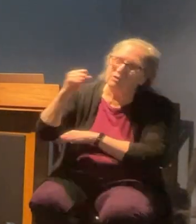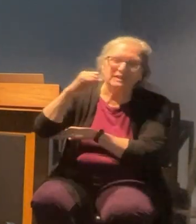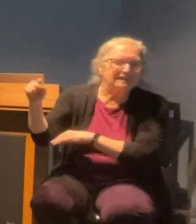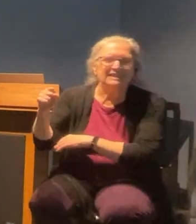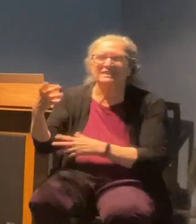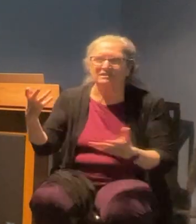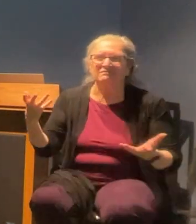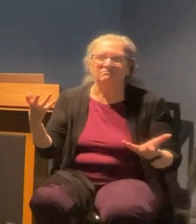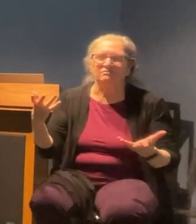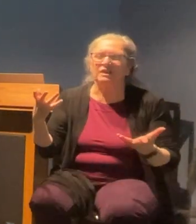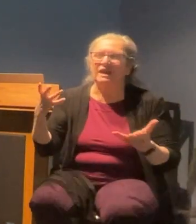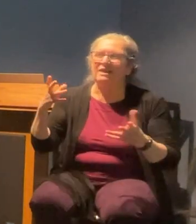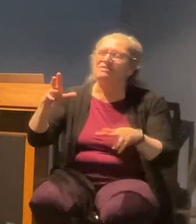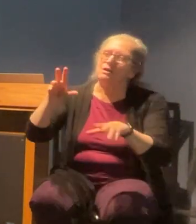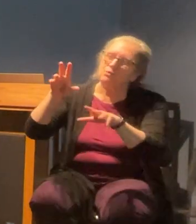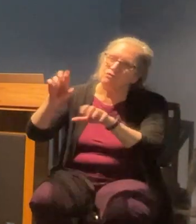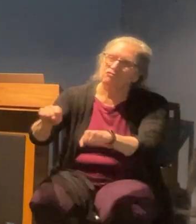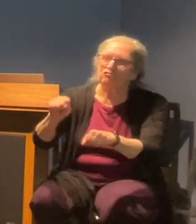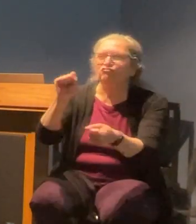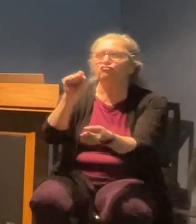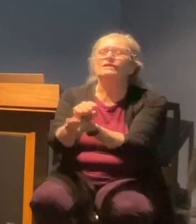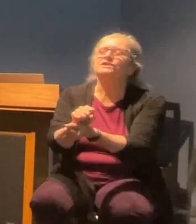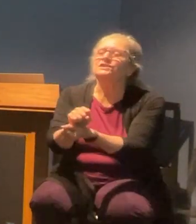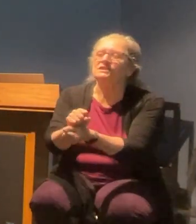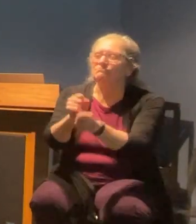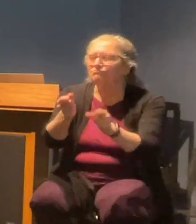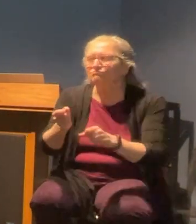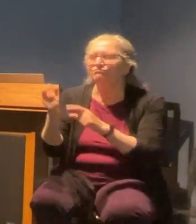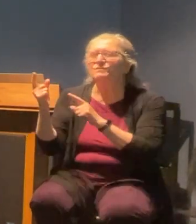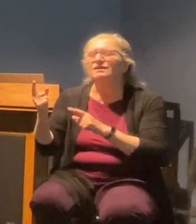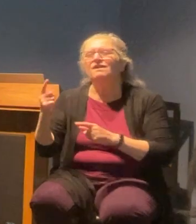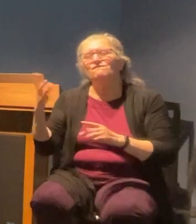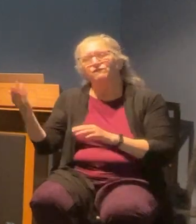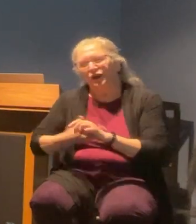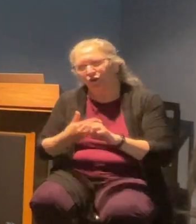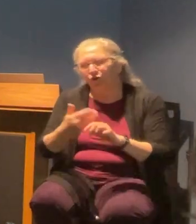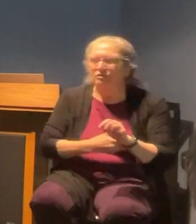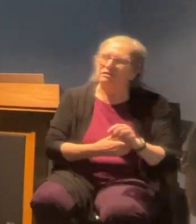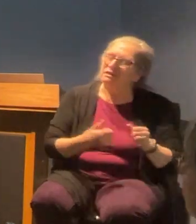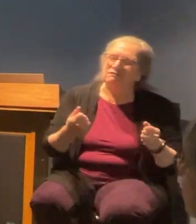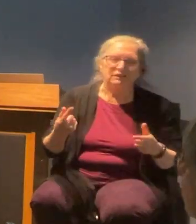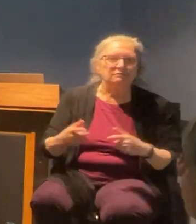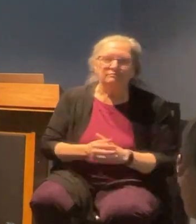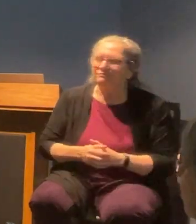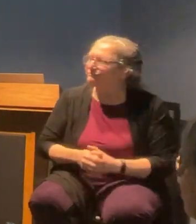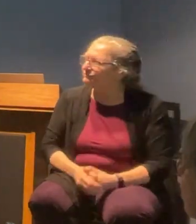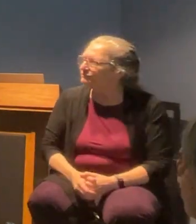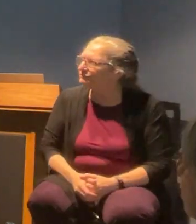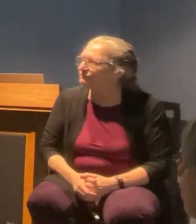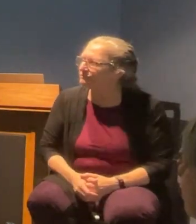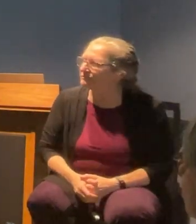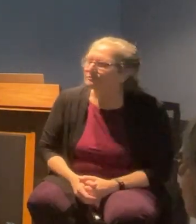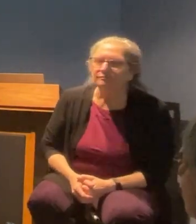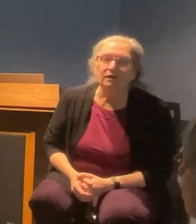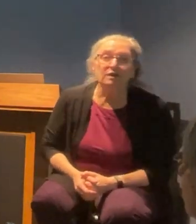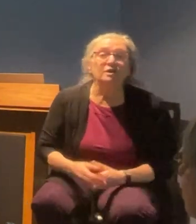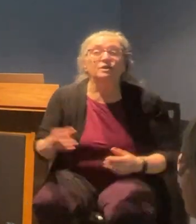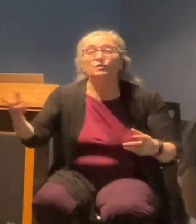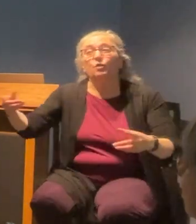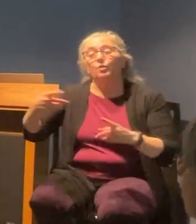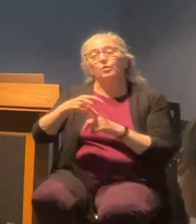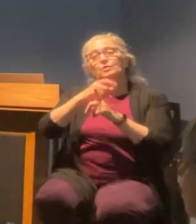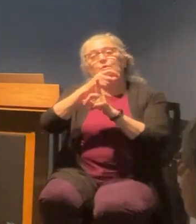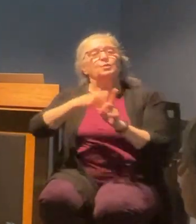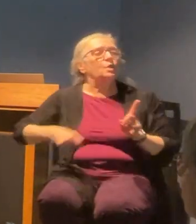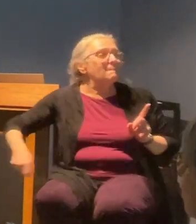arrested, fired, and so on. So just to sort of like circle back to this idea